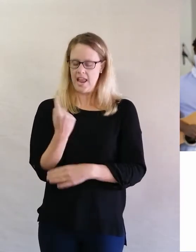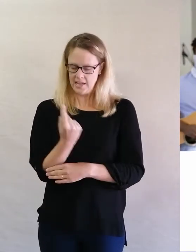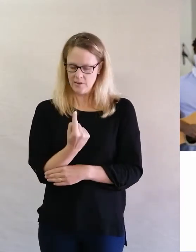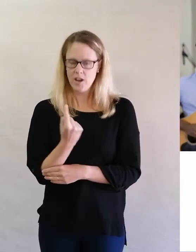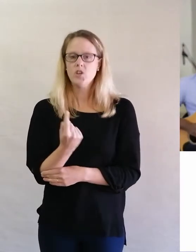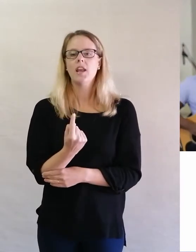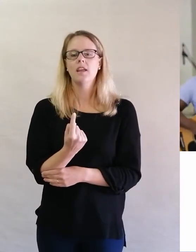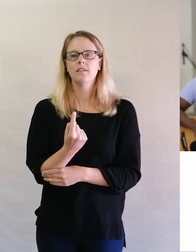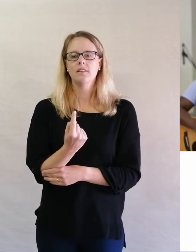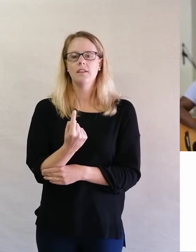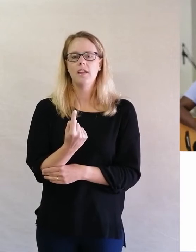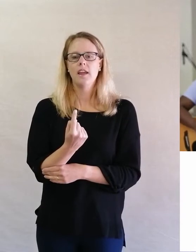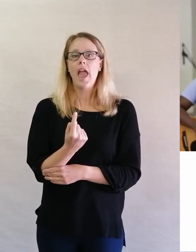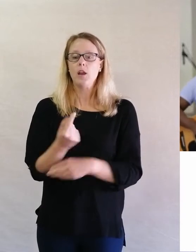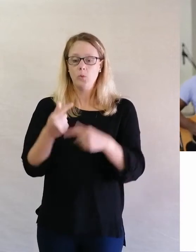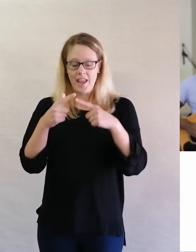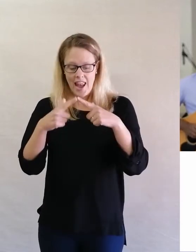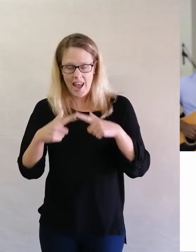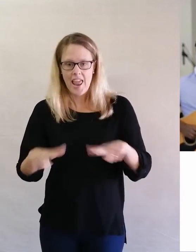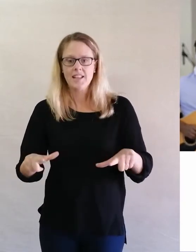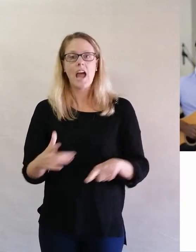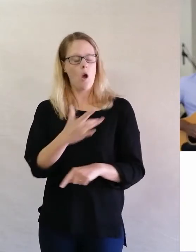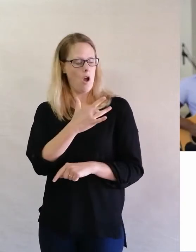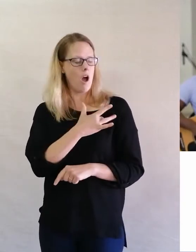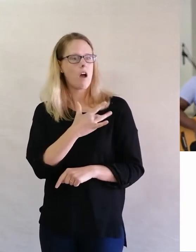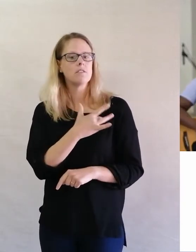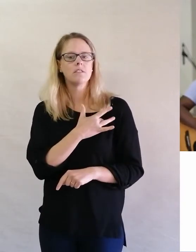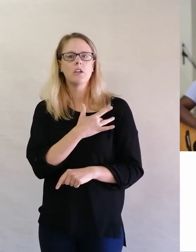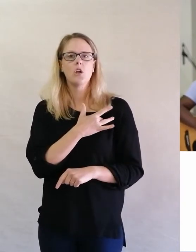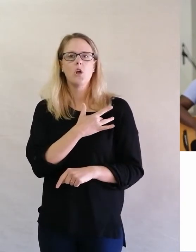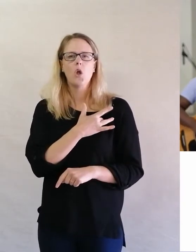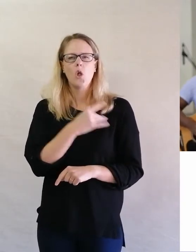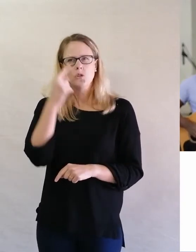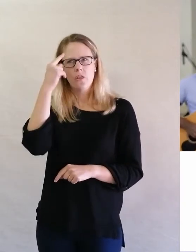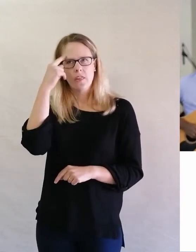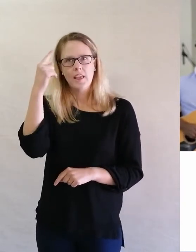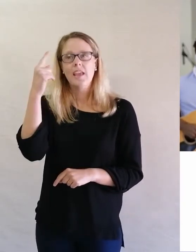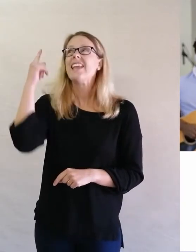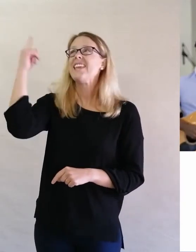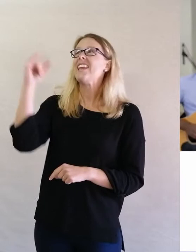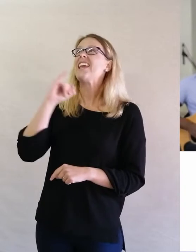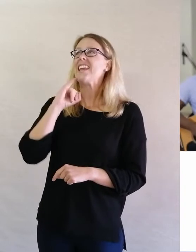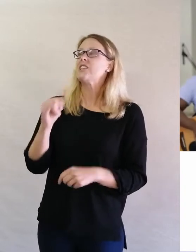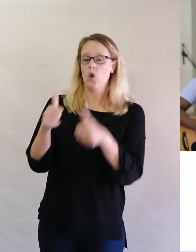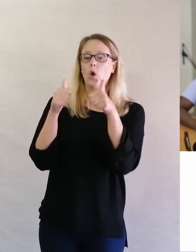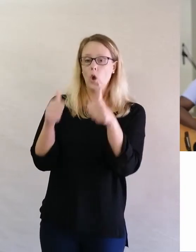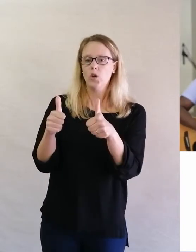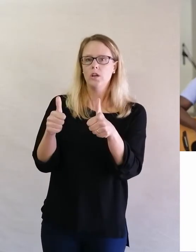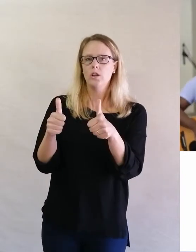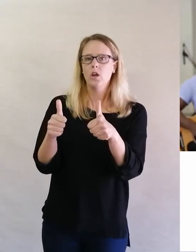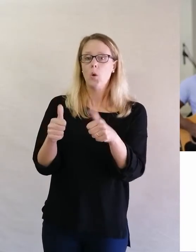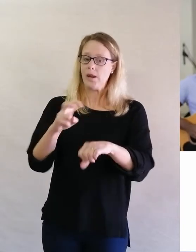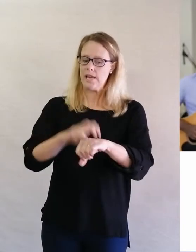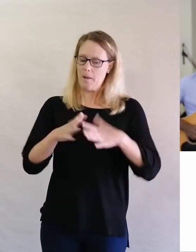individually, and we just allow our hearts to begin to reflect on how good He is. We need a bigger